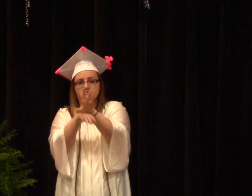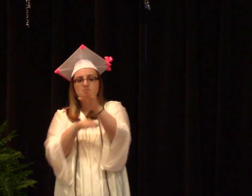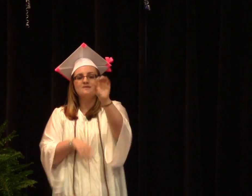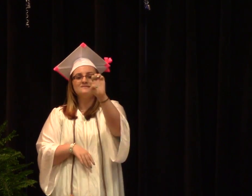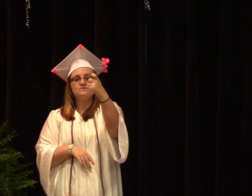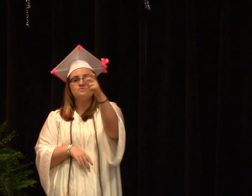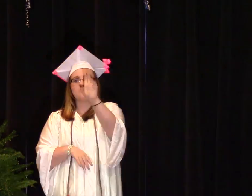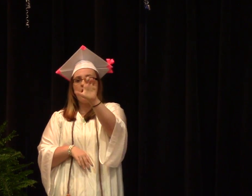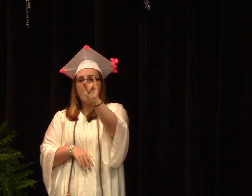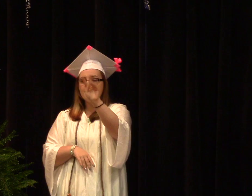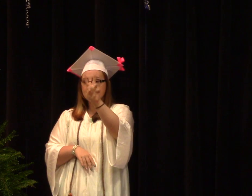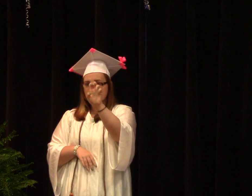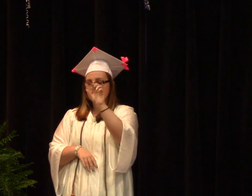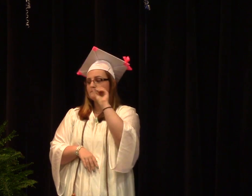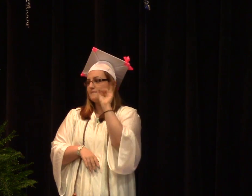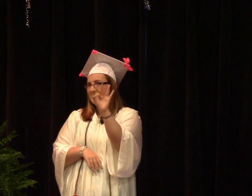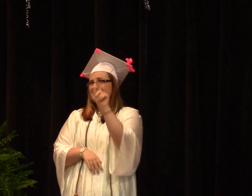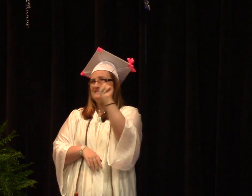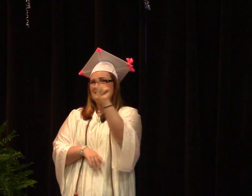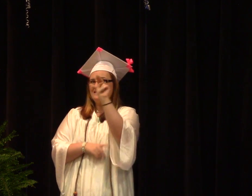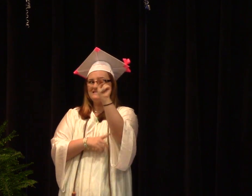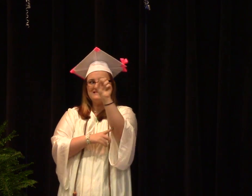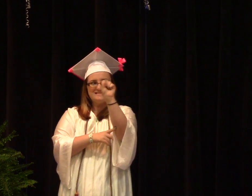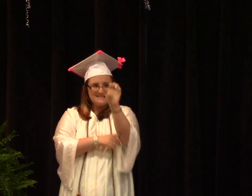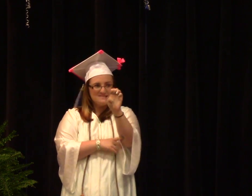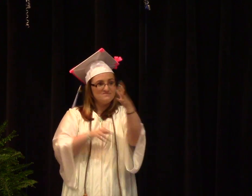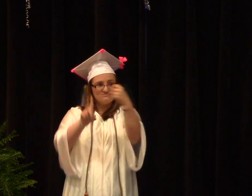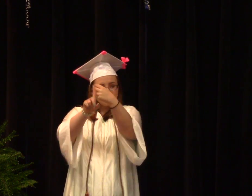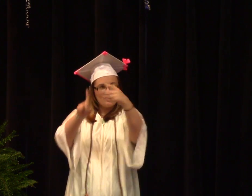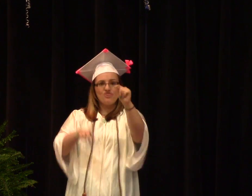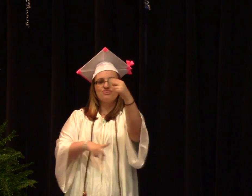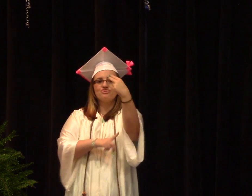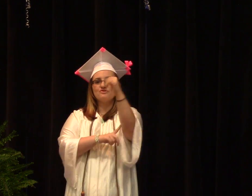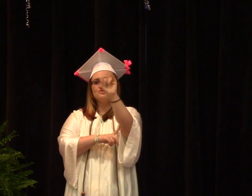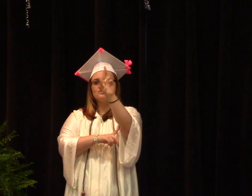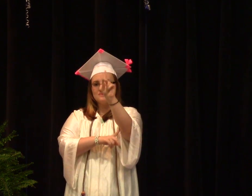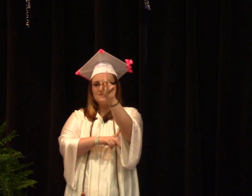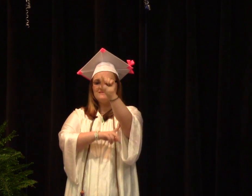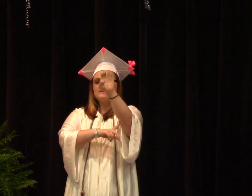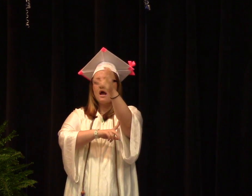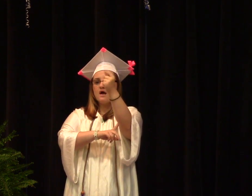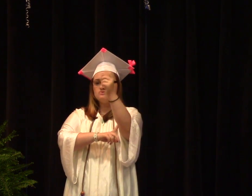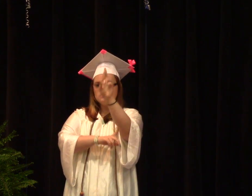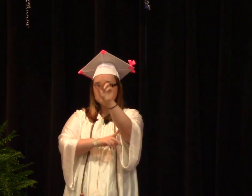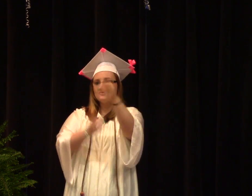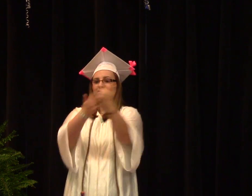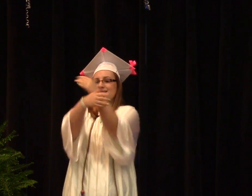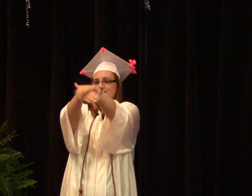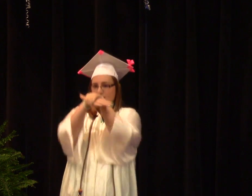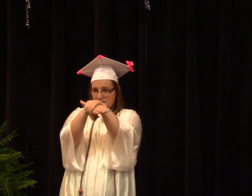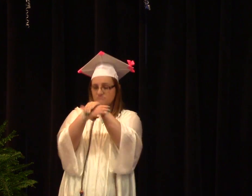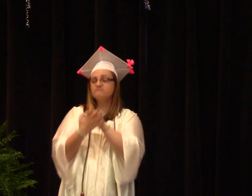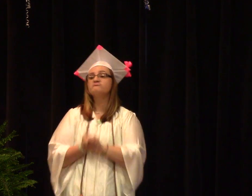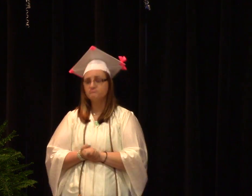the Director of Consulting and Executive Transitions at Third Sector, New England.